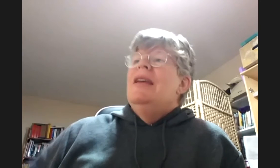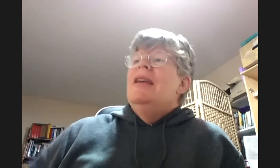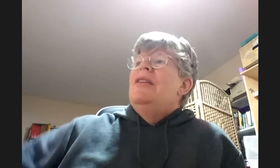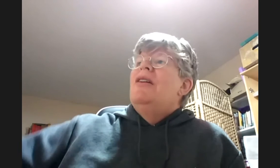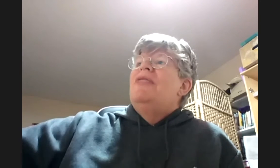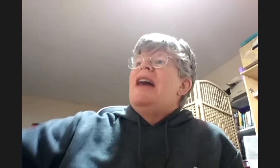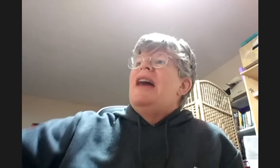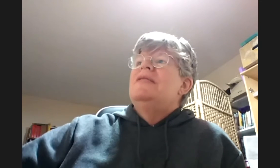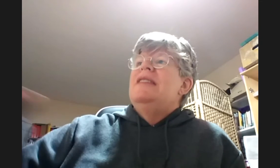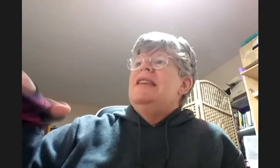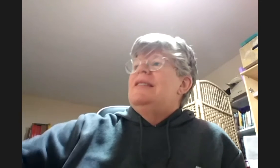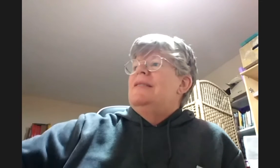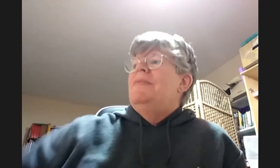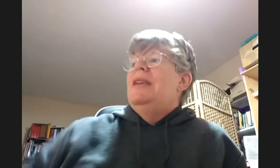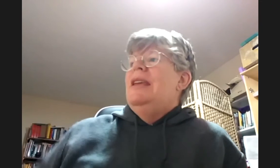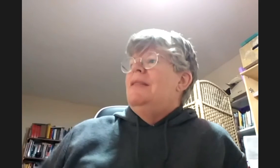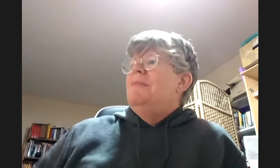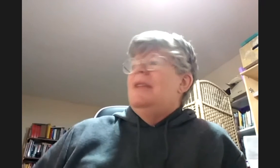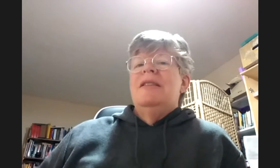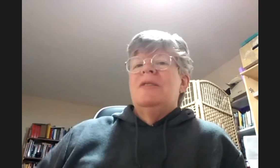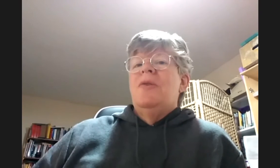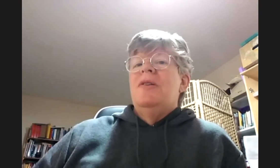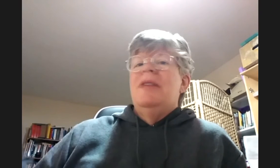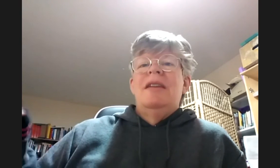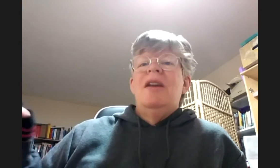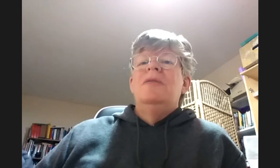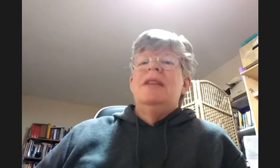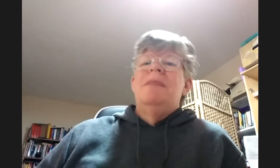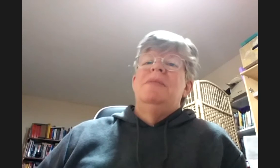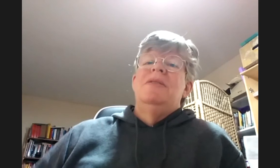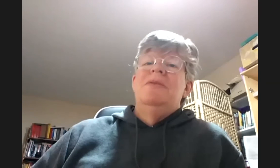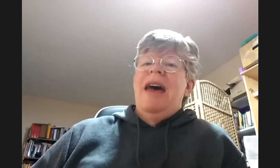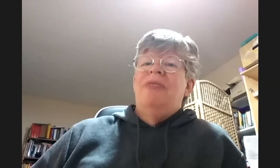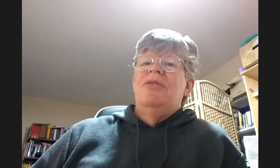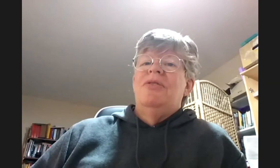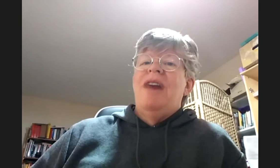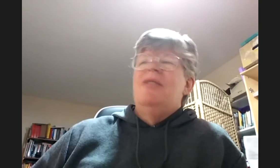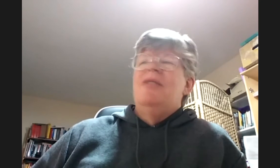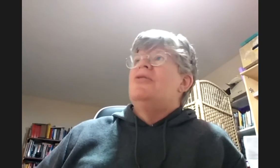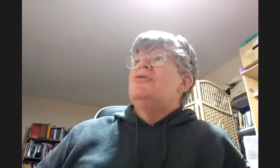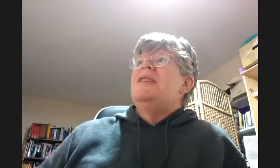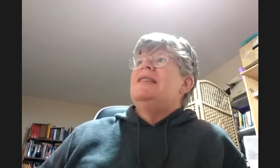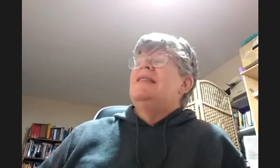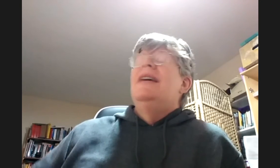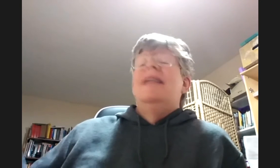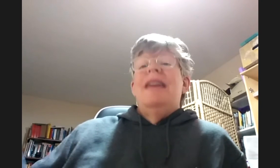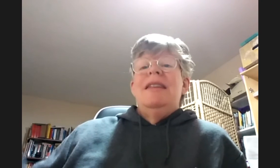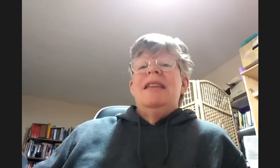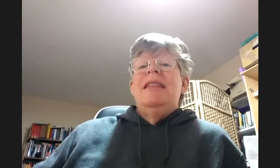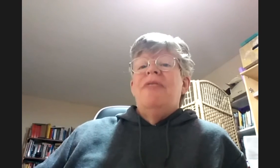There are flower seeds in the soil that can only bloom after a fire. There are trees that need that